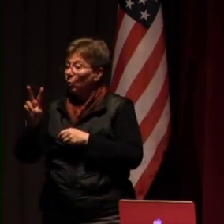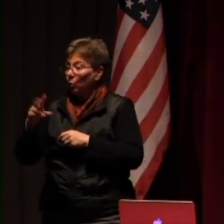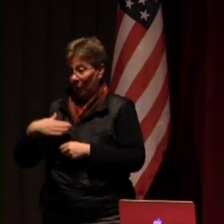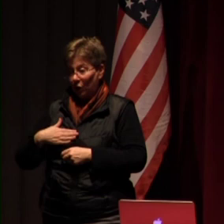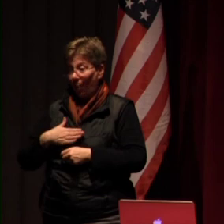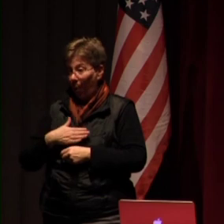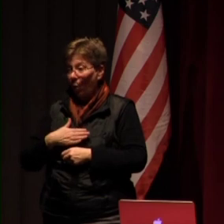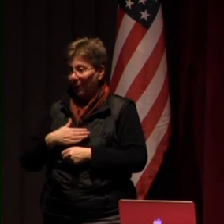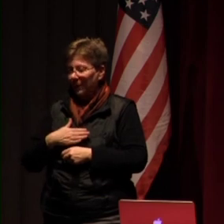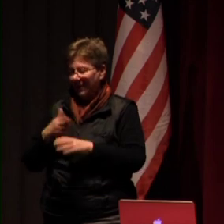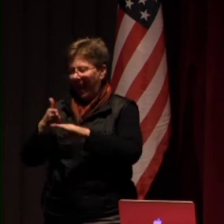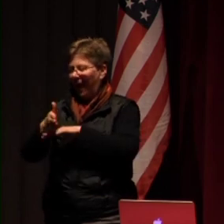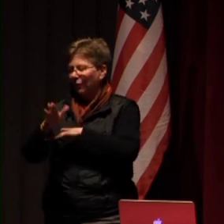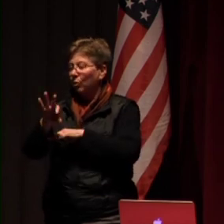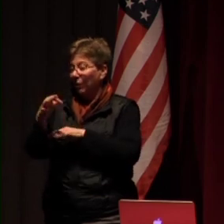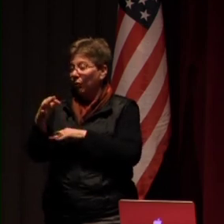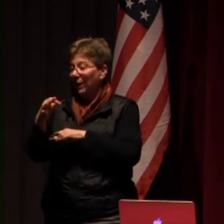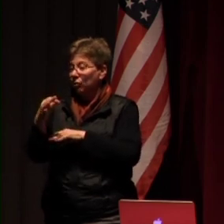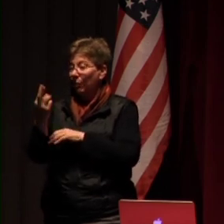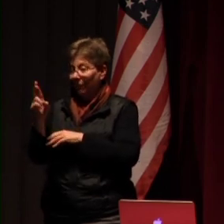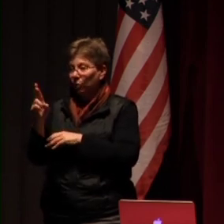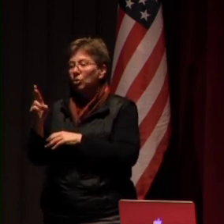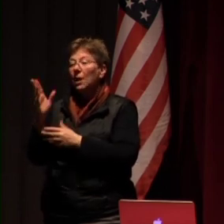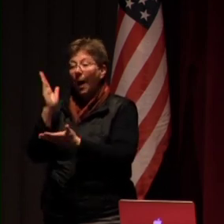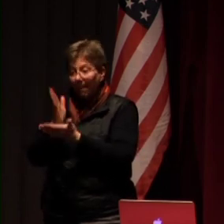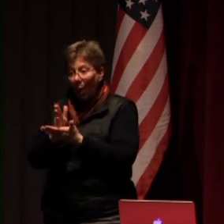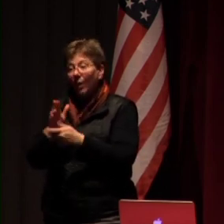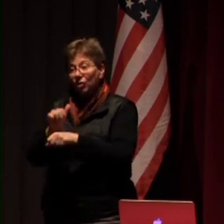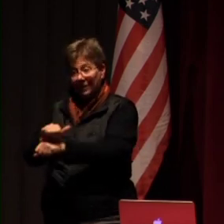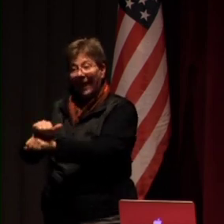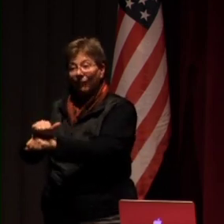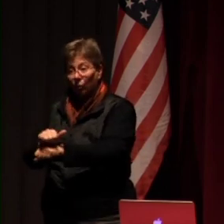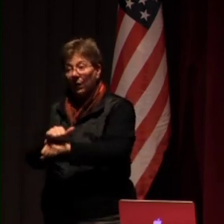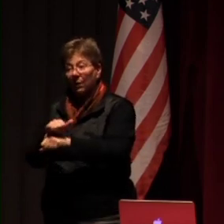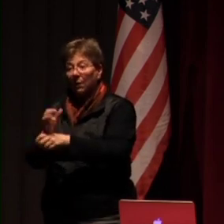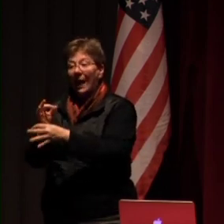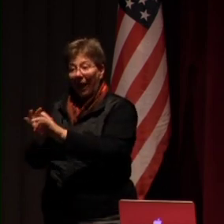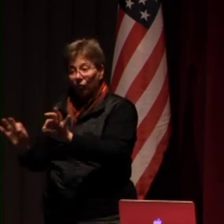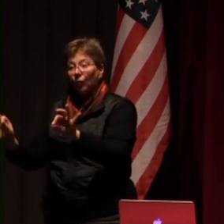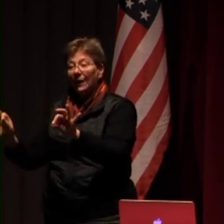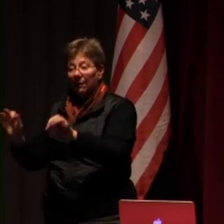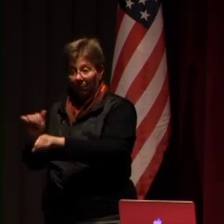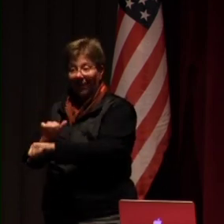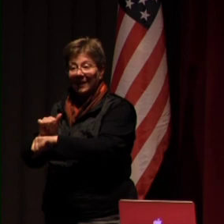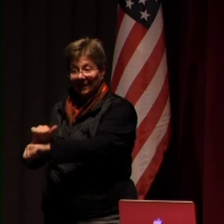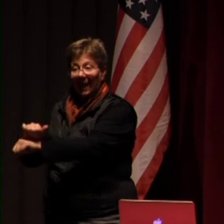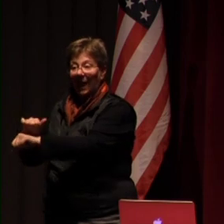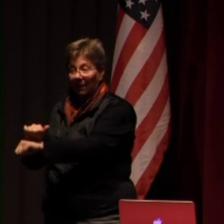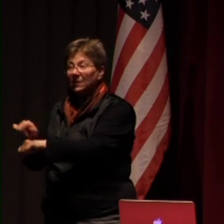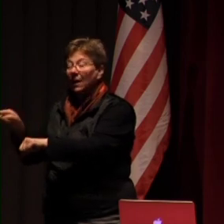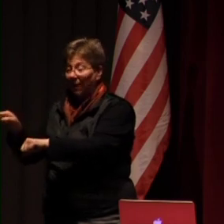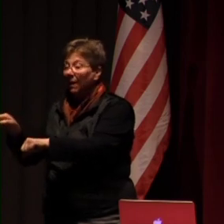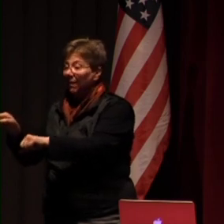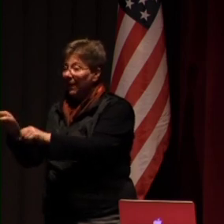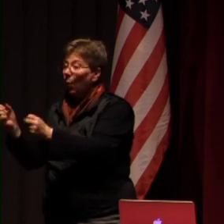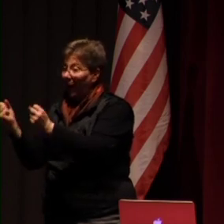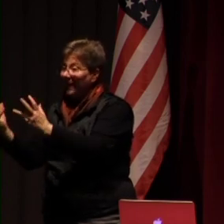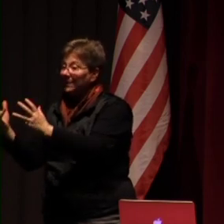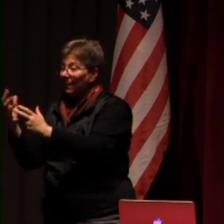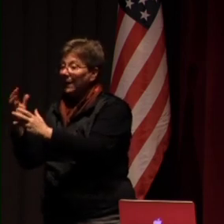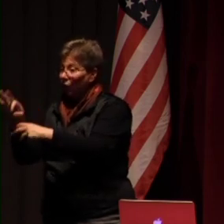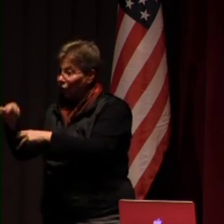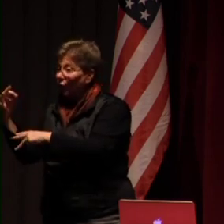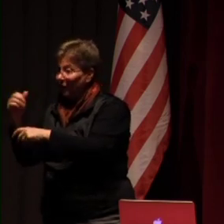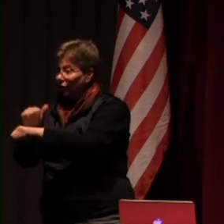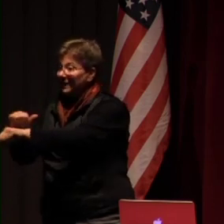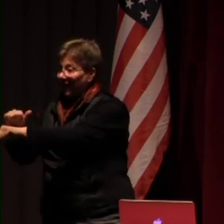after the French Revolution had abolished slavery and emancipated the slaves in the French colonies, and there were as many French slaves in the French colonies at